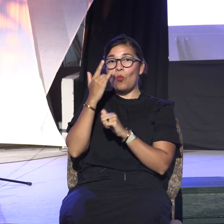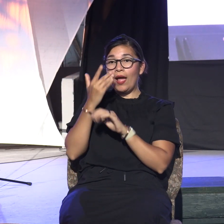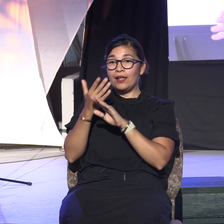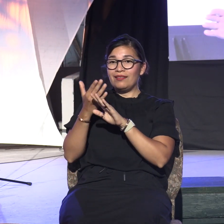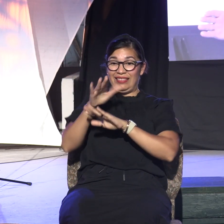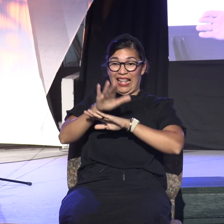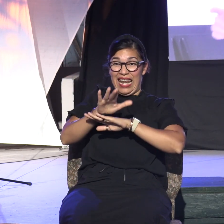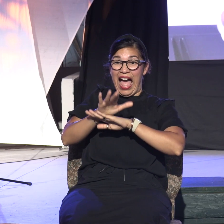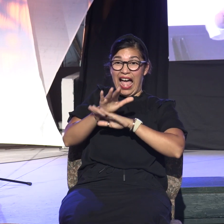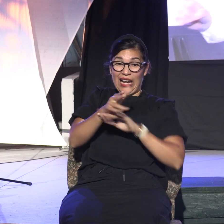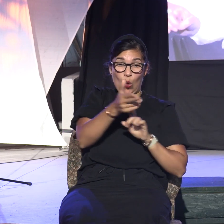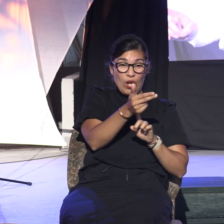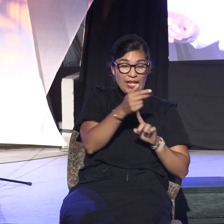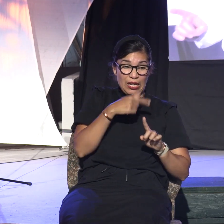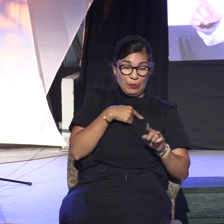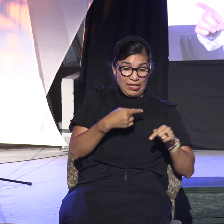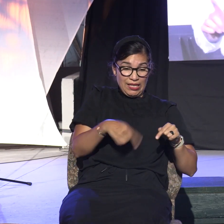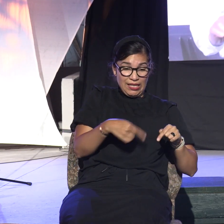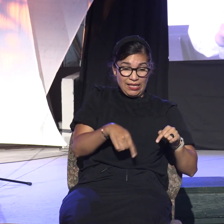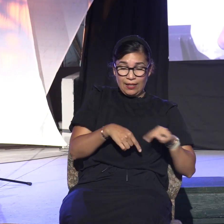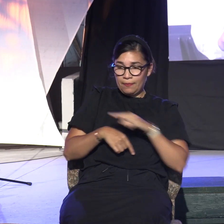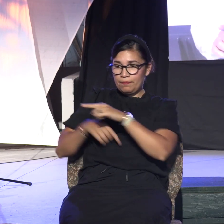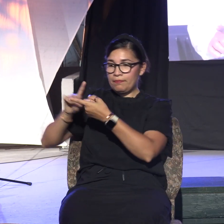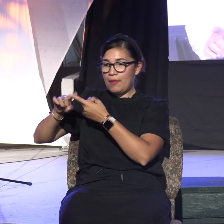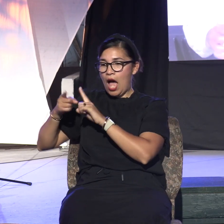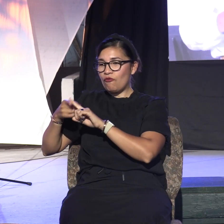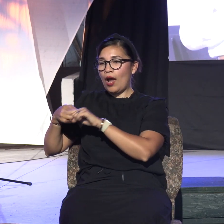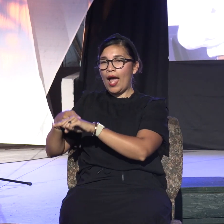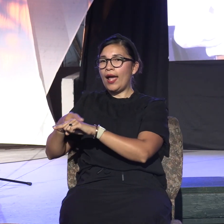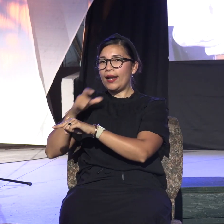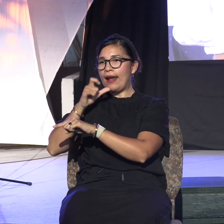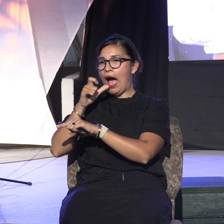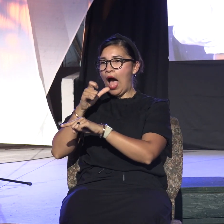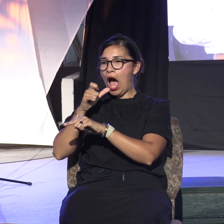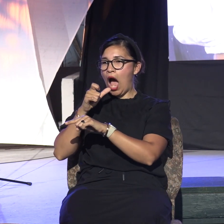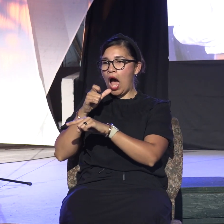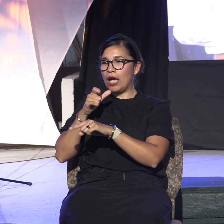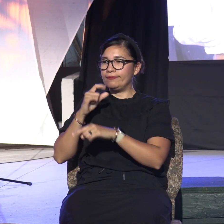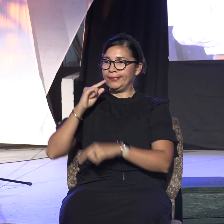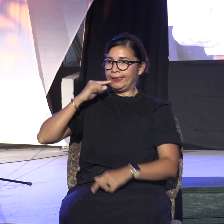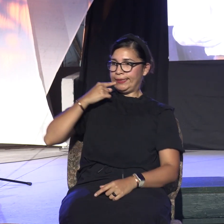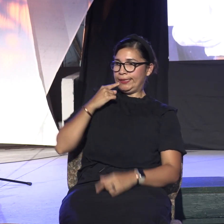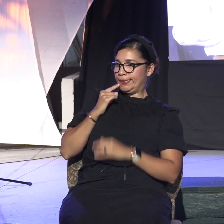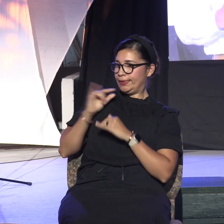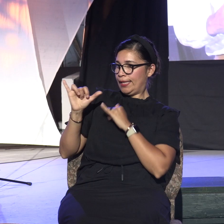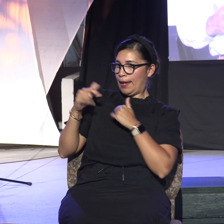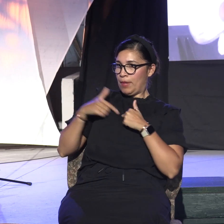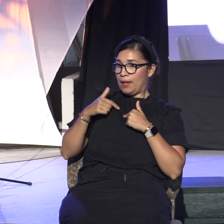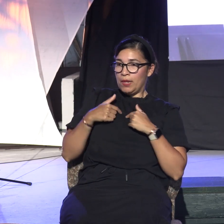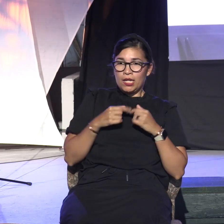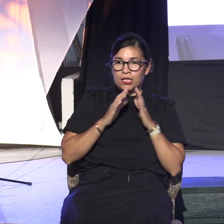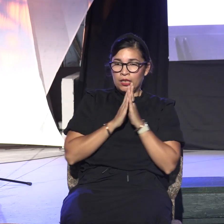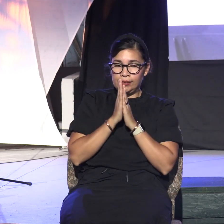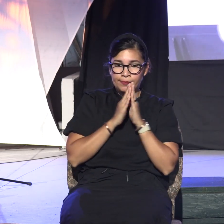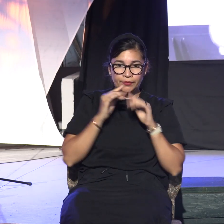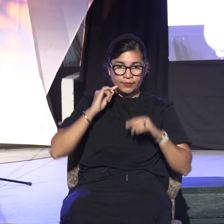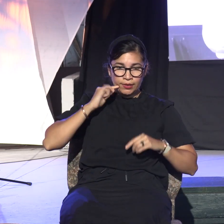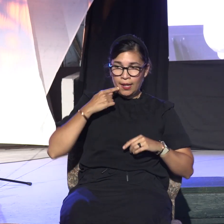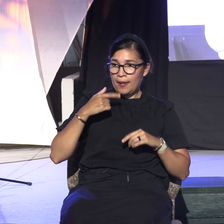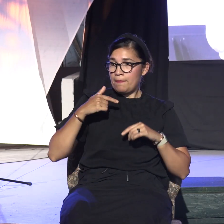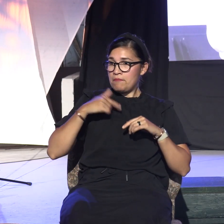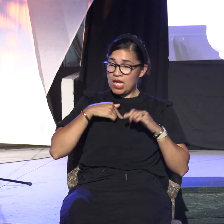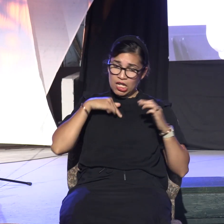was feverishly cramming, Troy was compiling a long list of very random